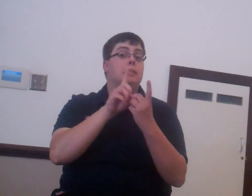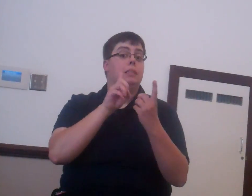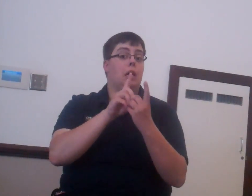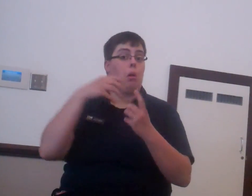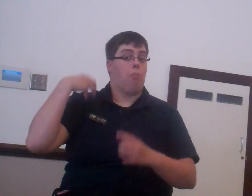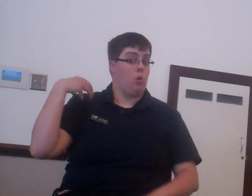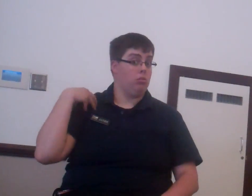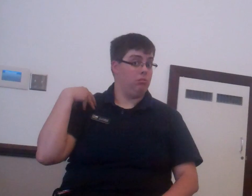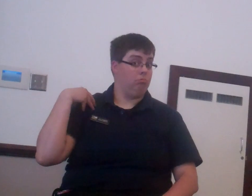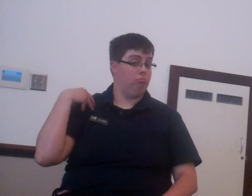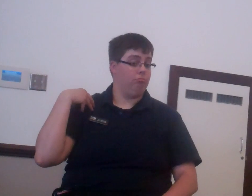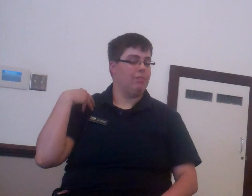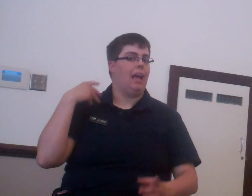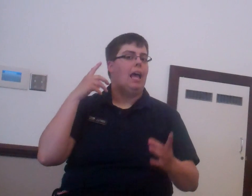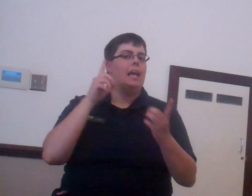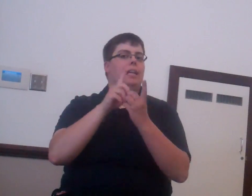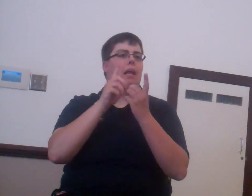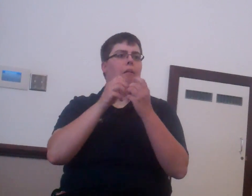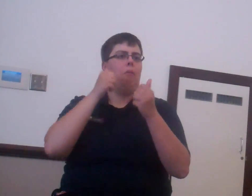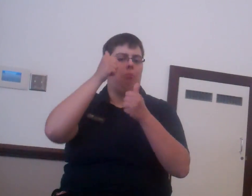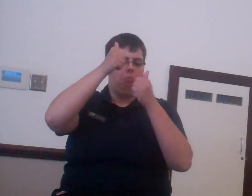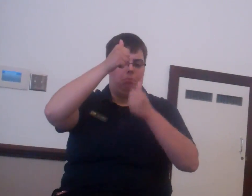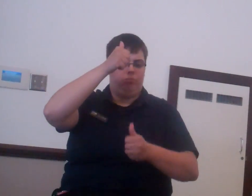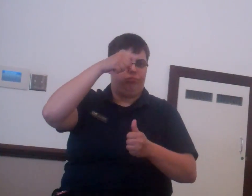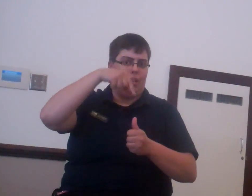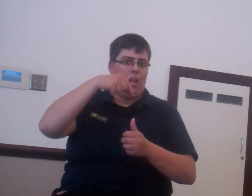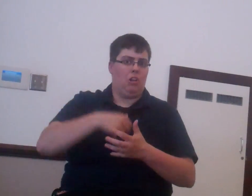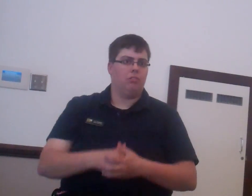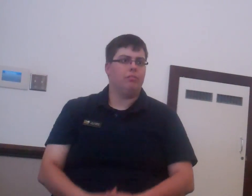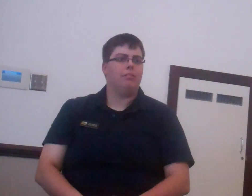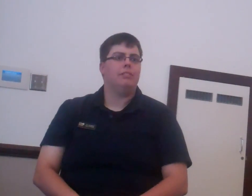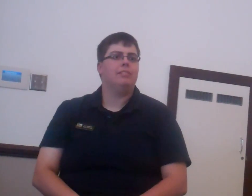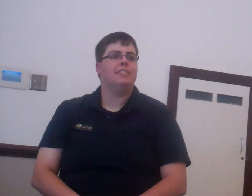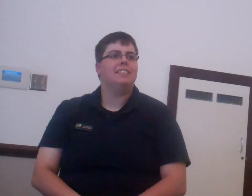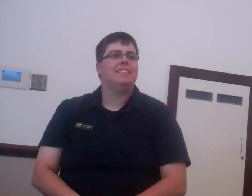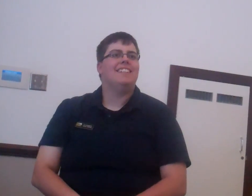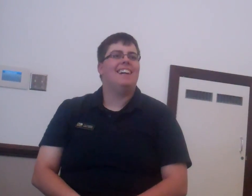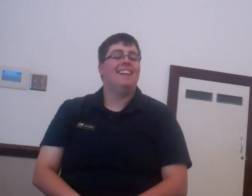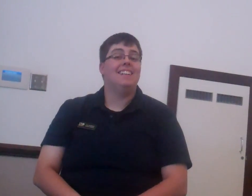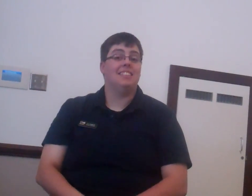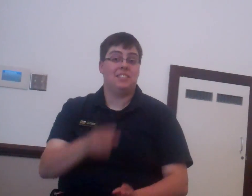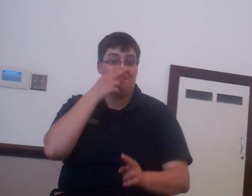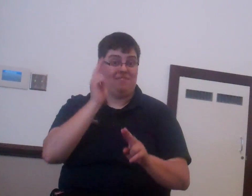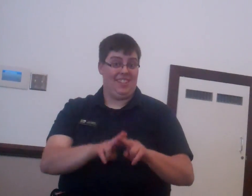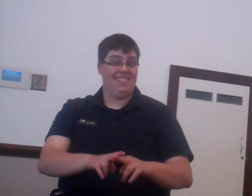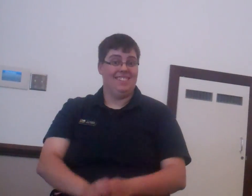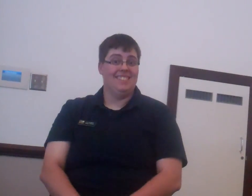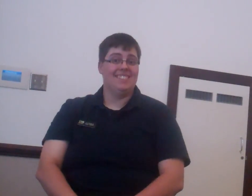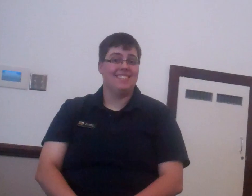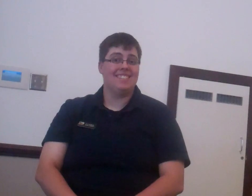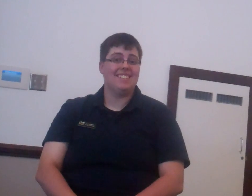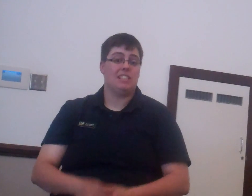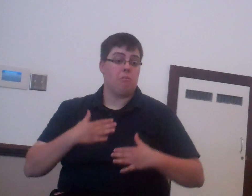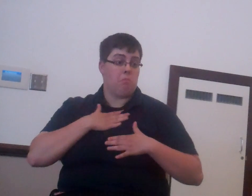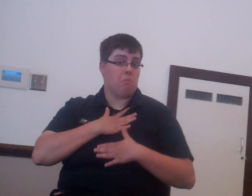Dated an underling. Okay. Was that fun? Did you like it? Sort